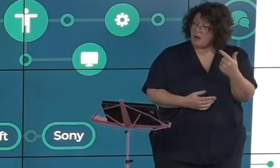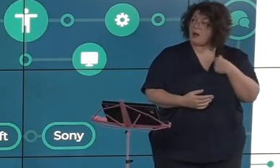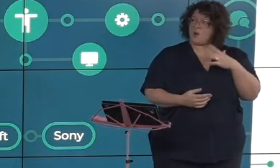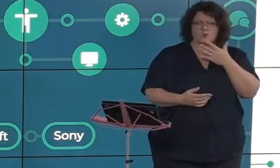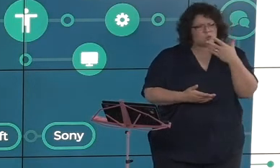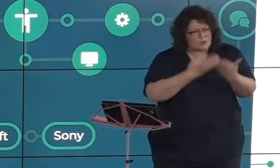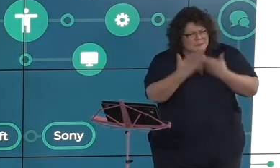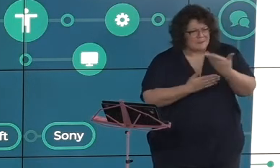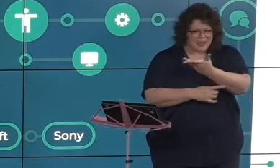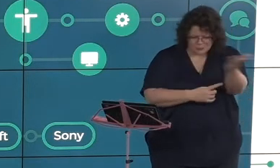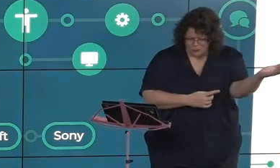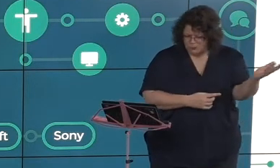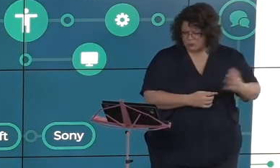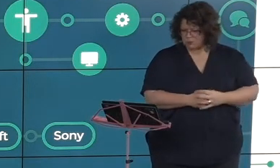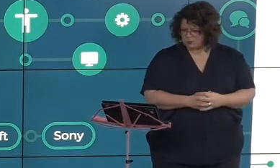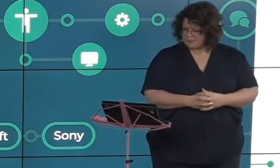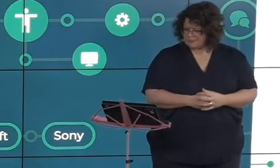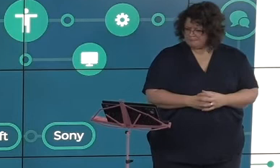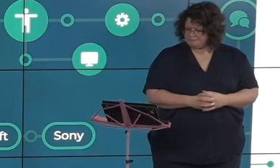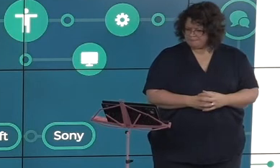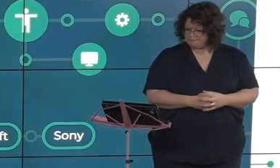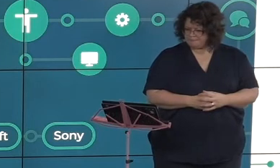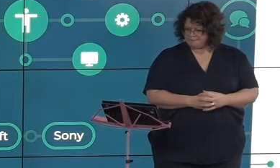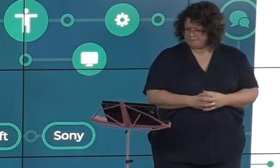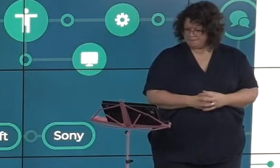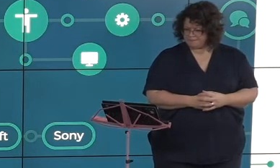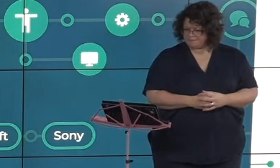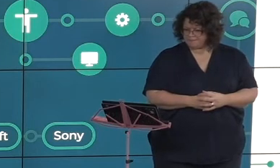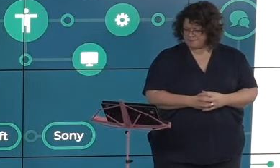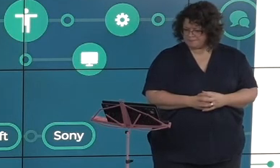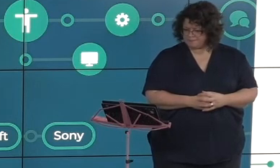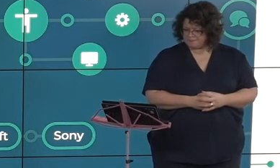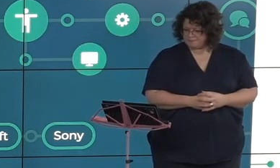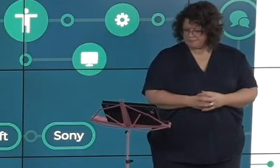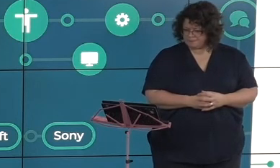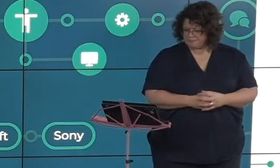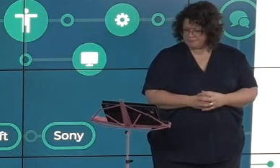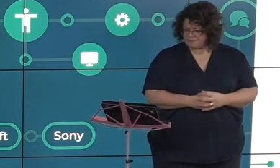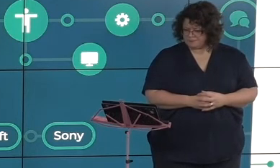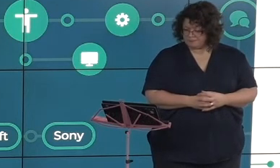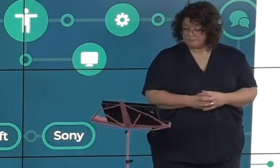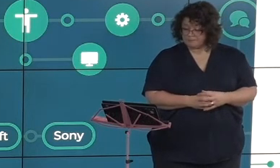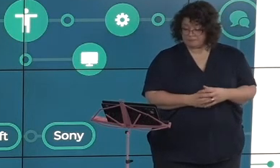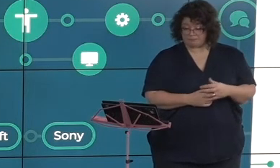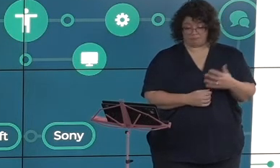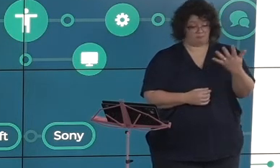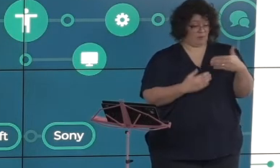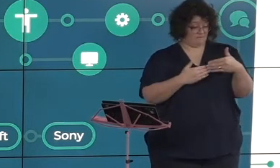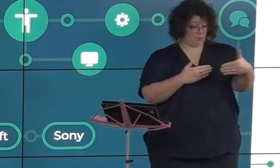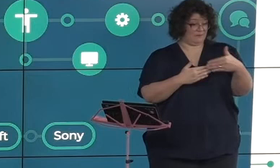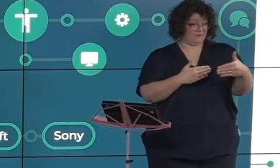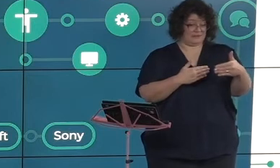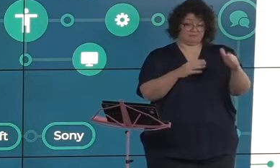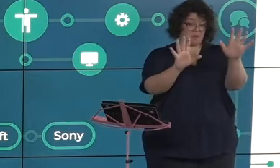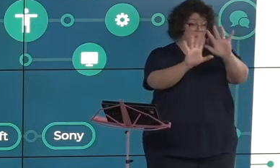much more visually capable than I am. I really amn't, and I find it very hard to ask for help. But at 17, my father gave